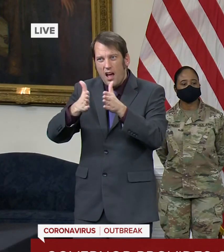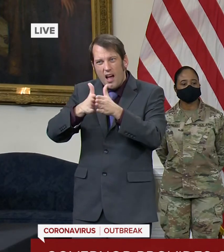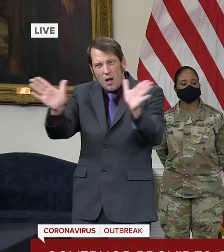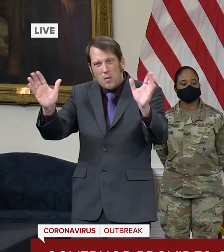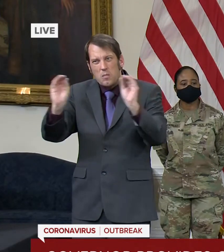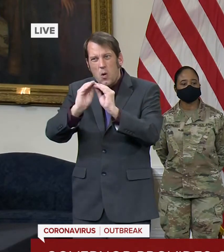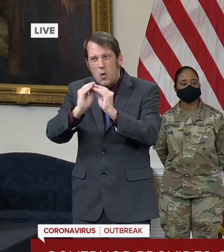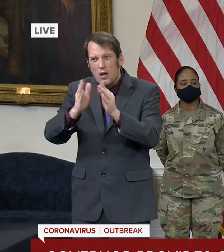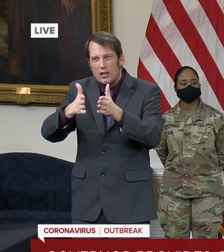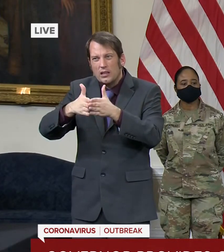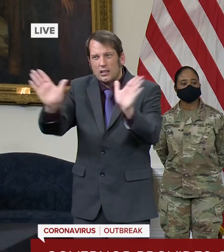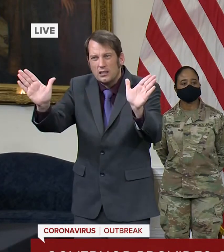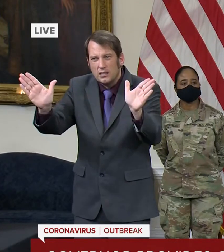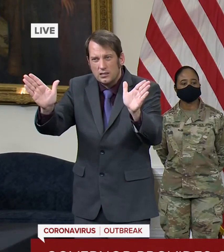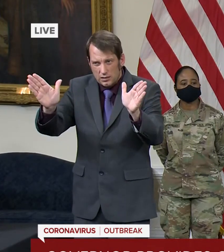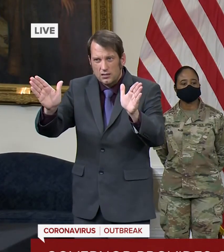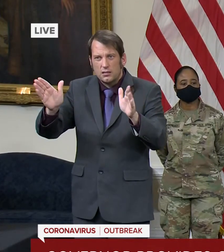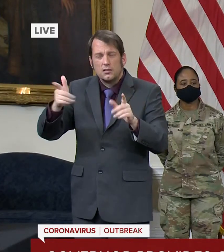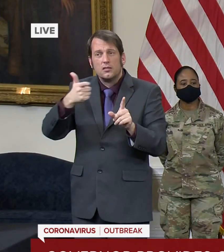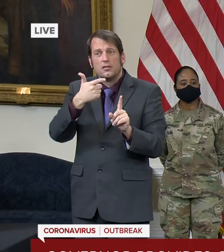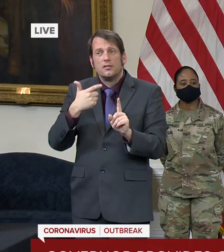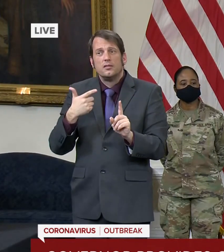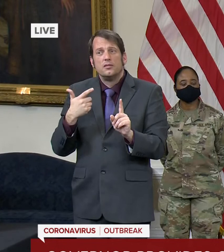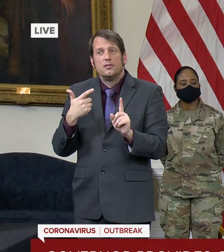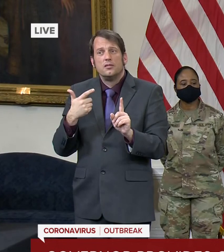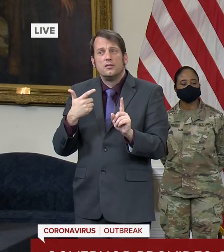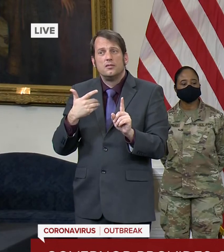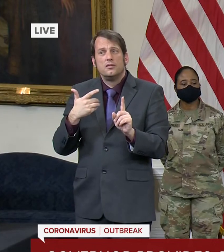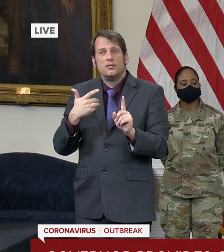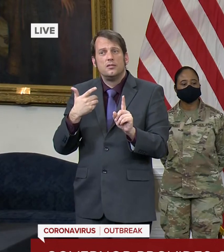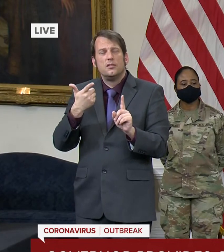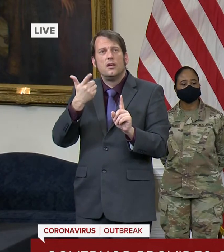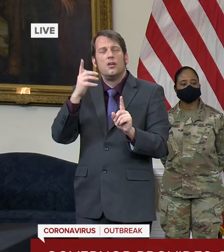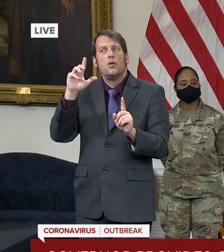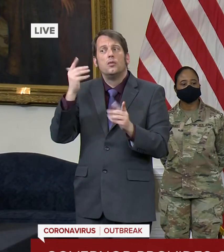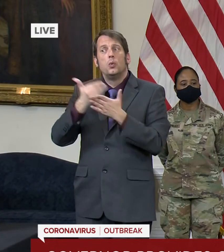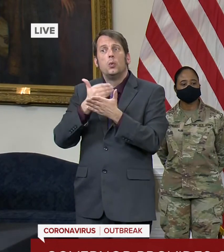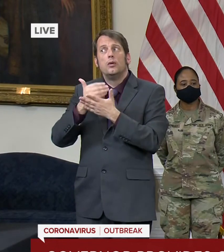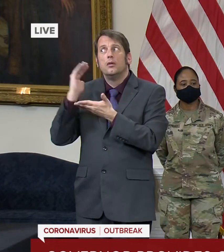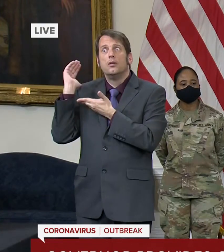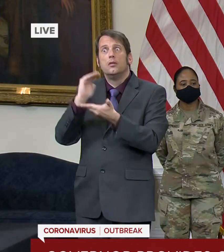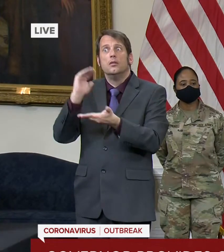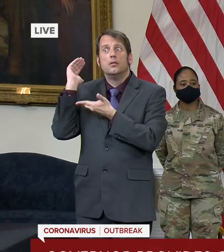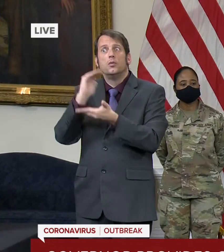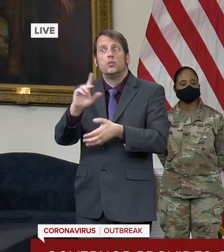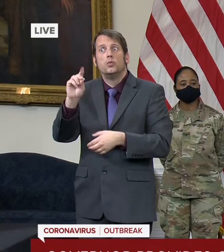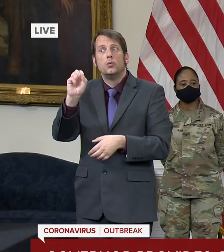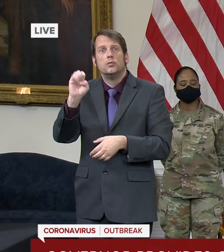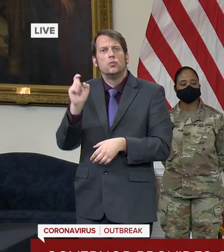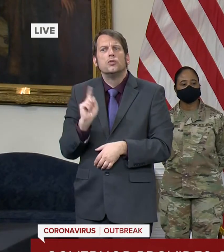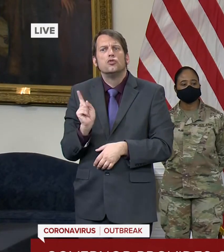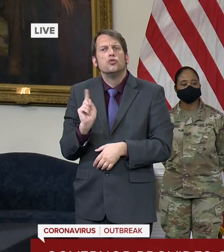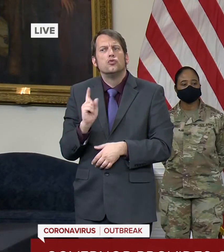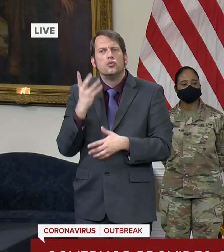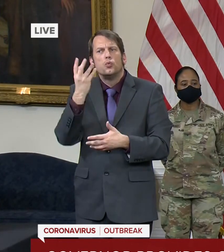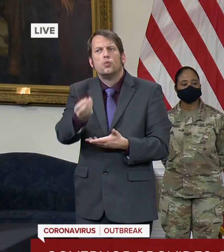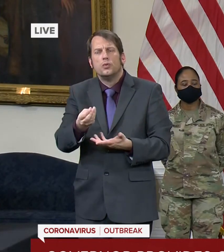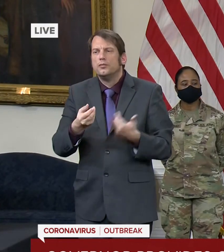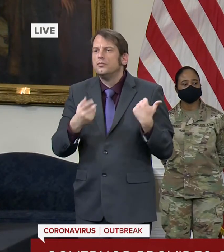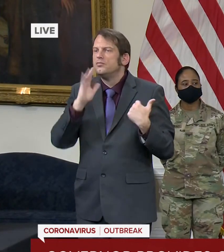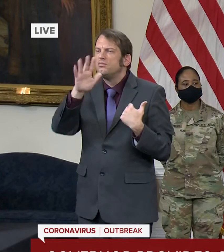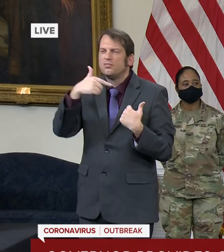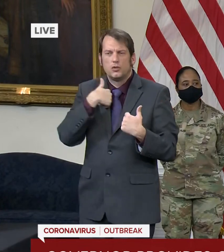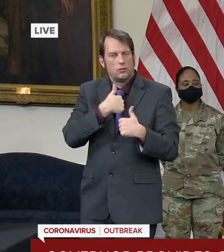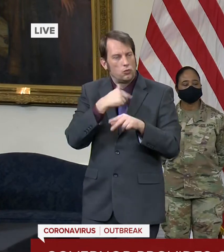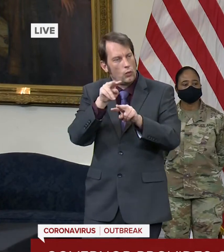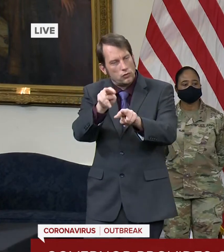sense of where the other doses are going? Yeah, we do that every day. It's not complete because, let me give you an example.